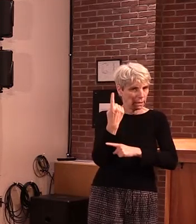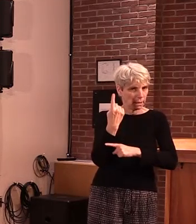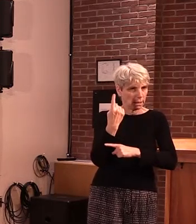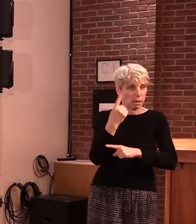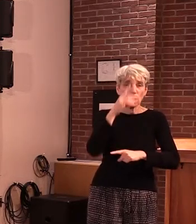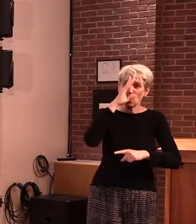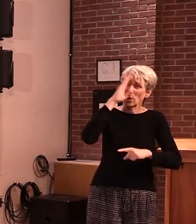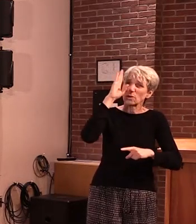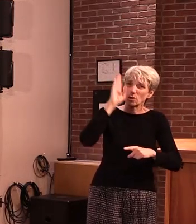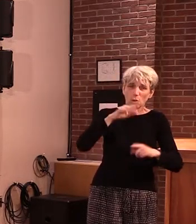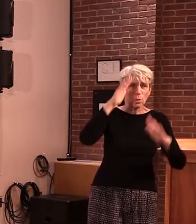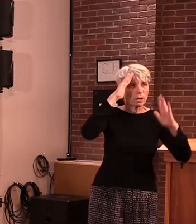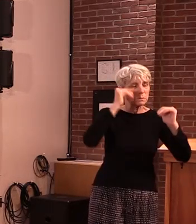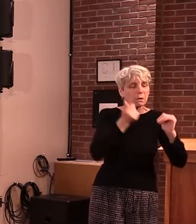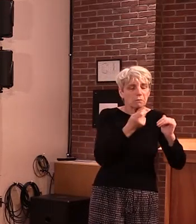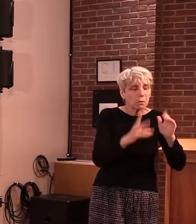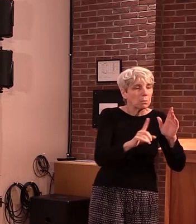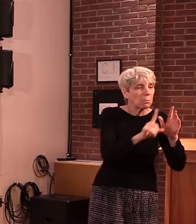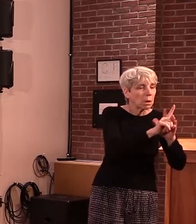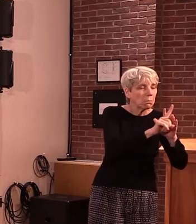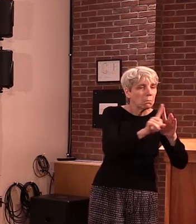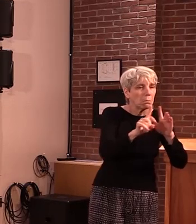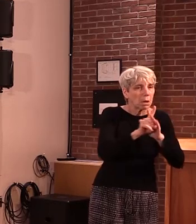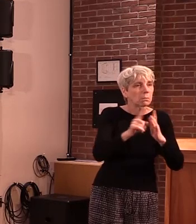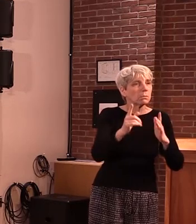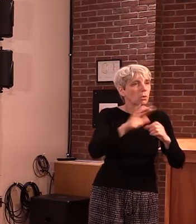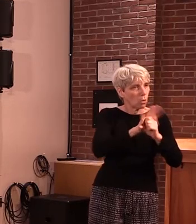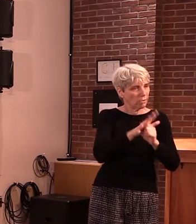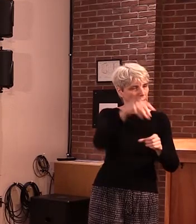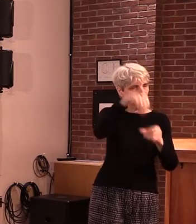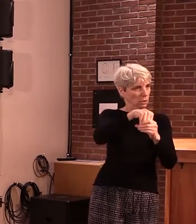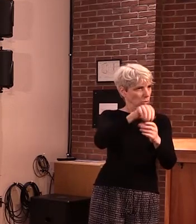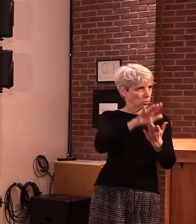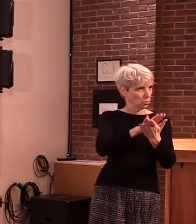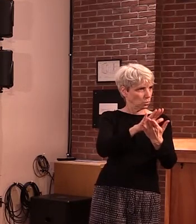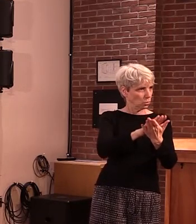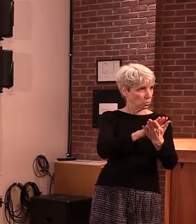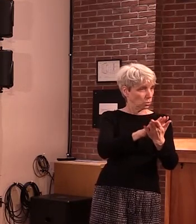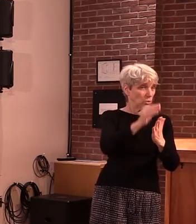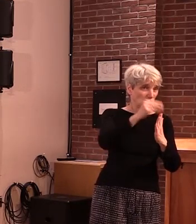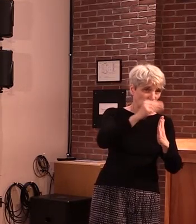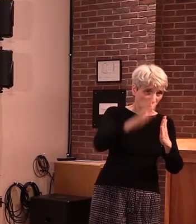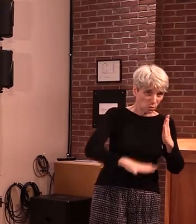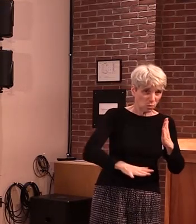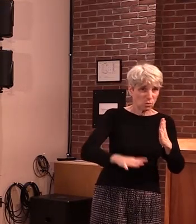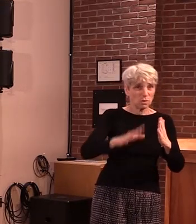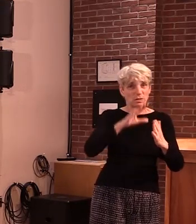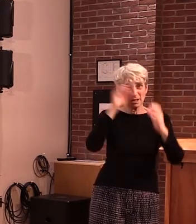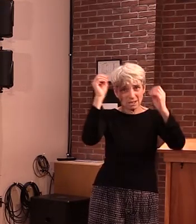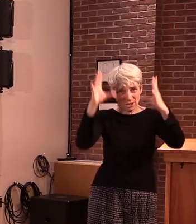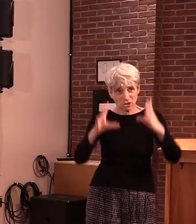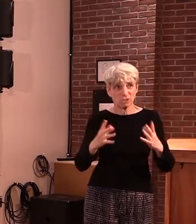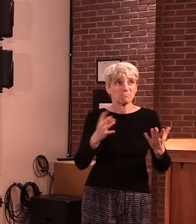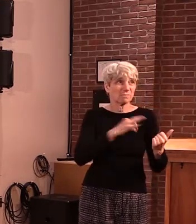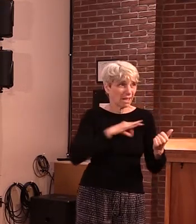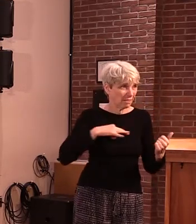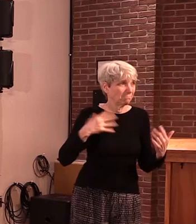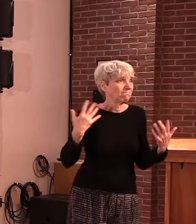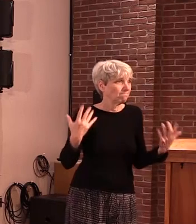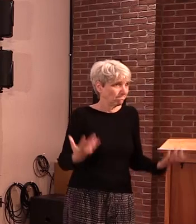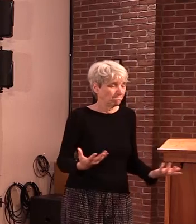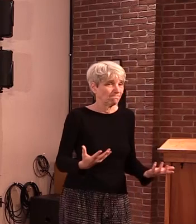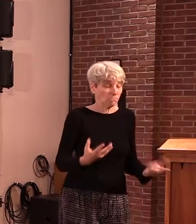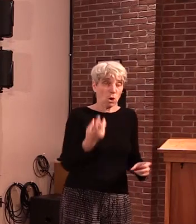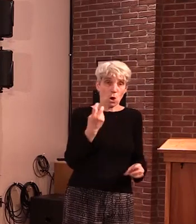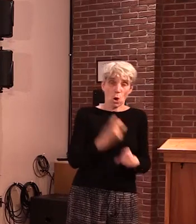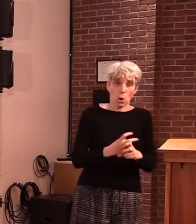cases in our schools, among students and staff. This is a hard reality to accept, but it is the reality.